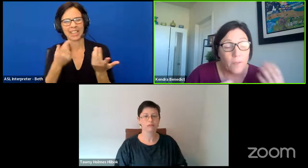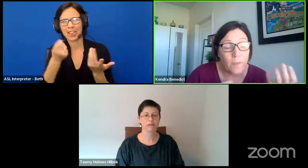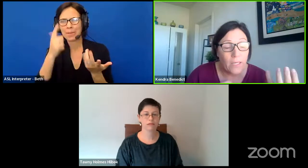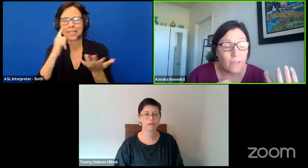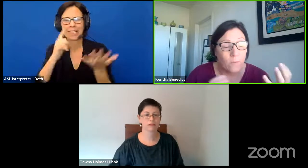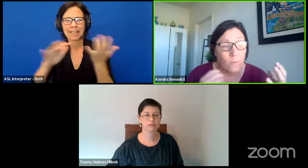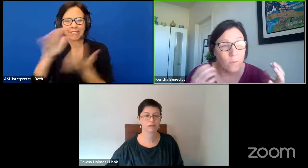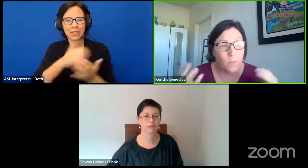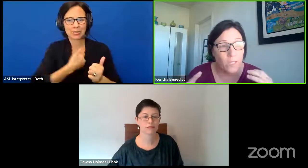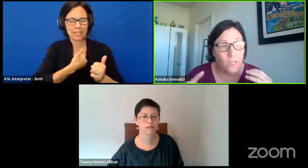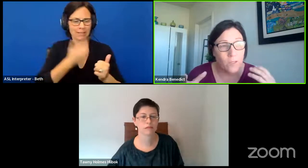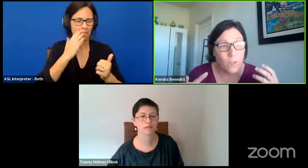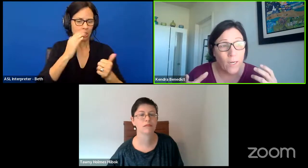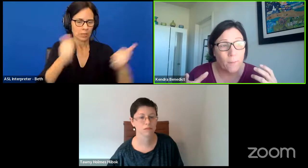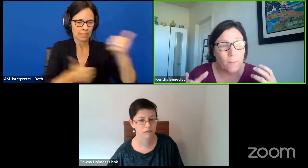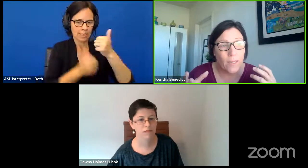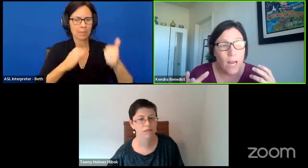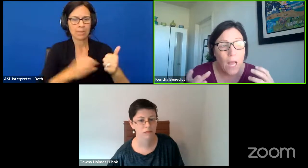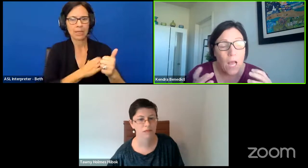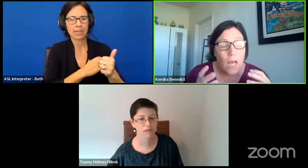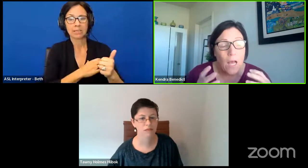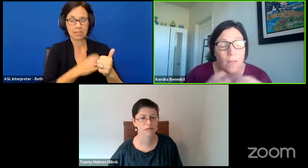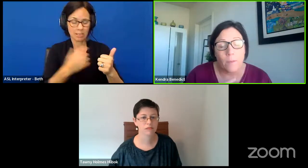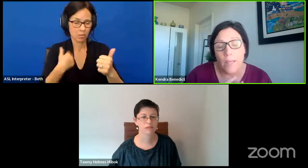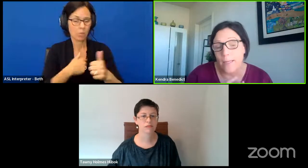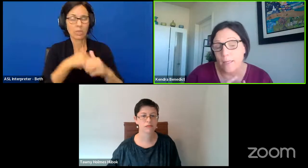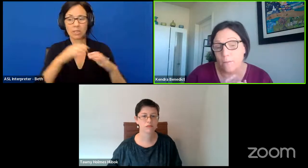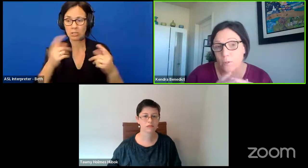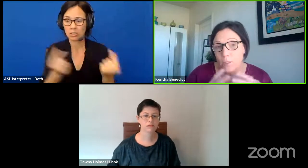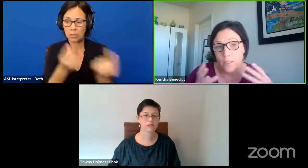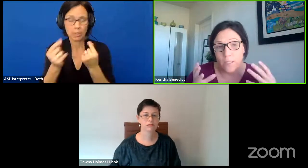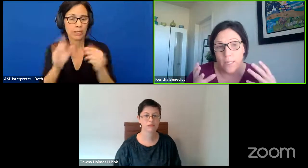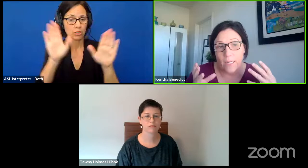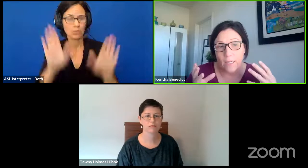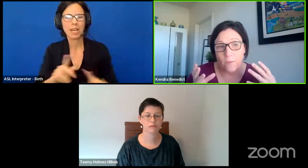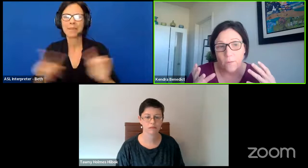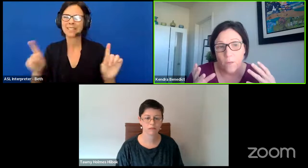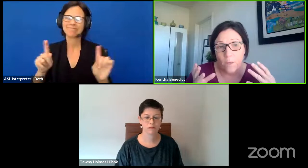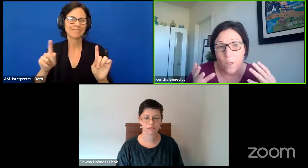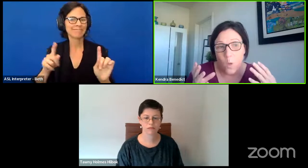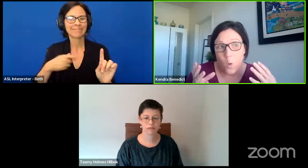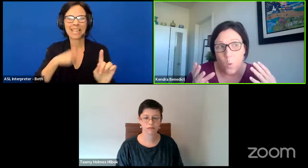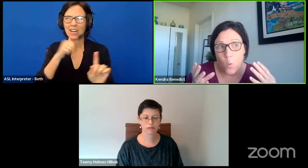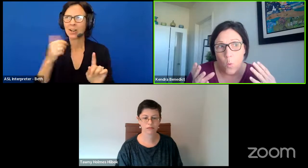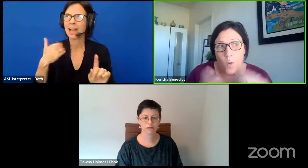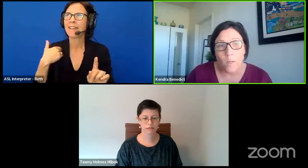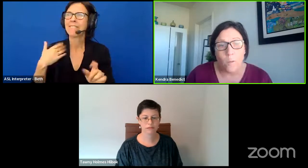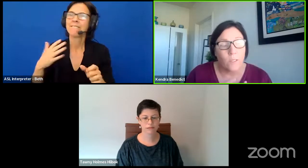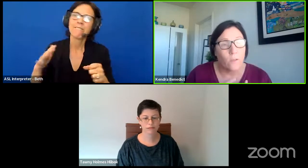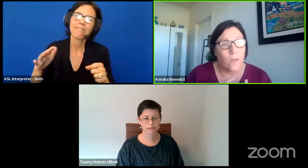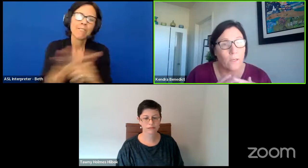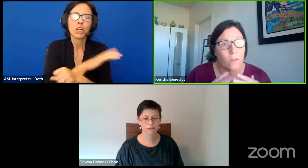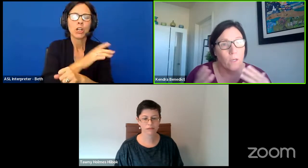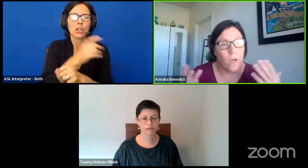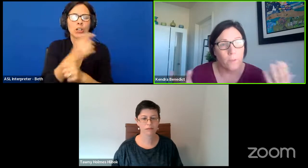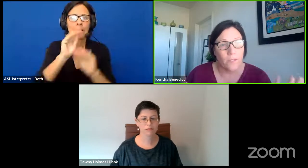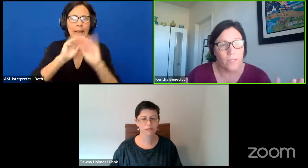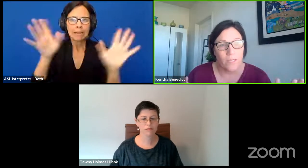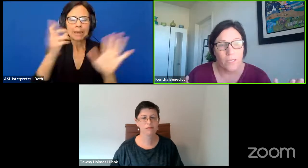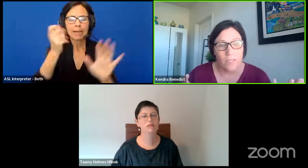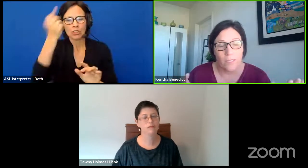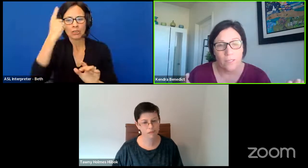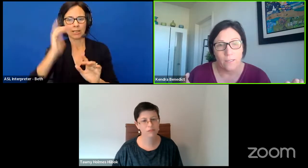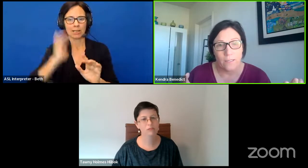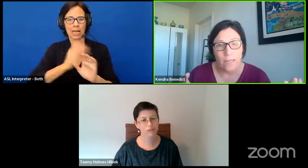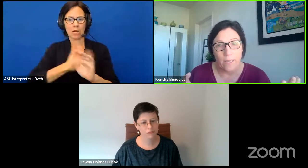the subcommittees and what we're working on is great, but I'm lacking a full understanding of what are we trying to accomplish